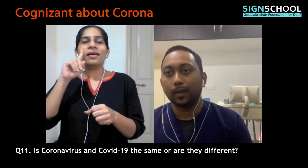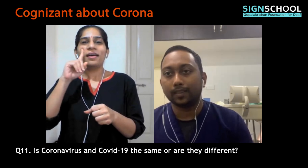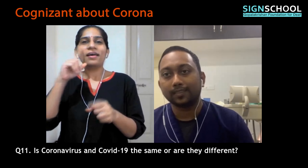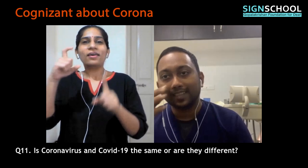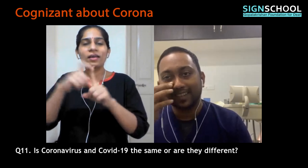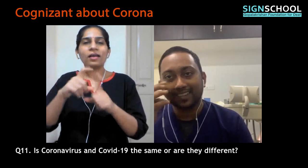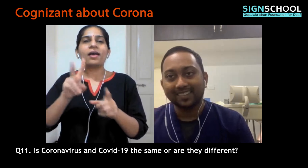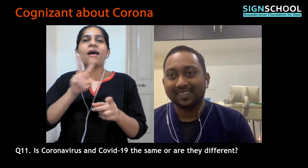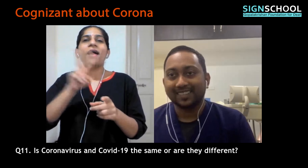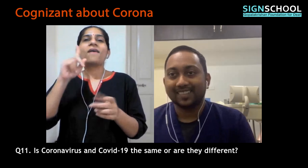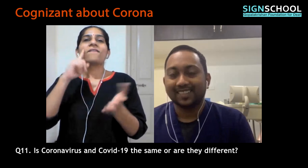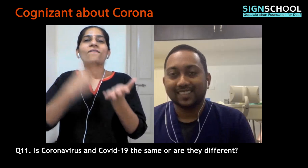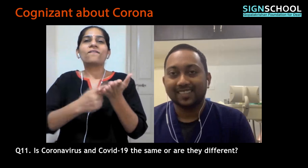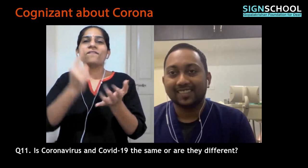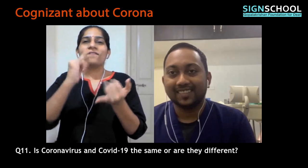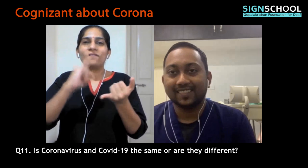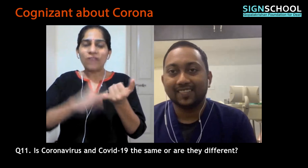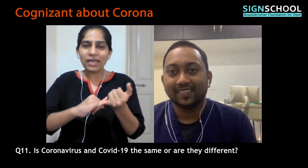this is the virus. Yeah.